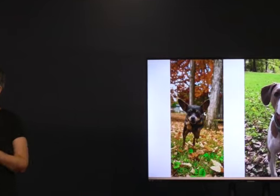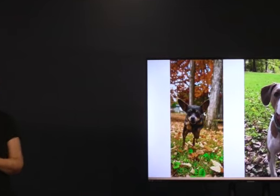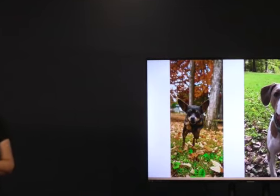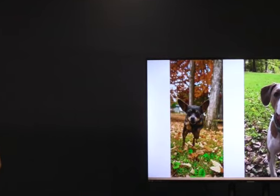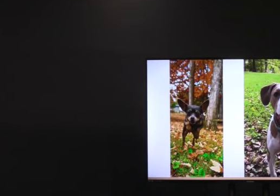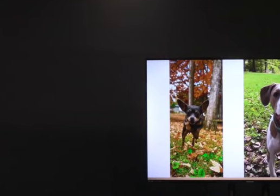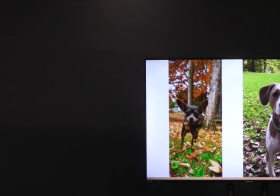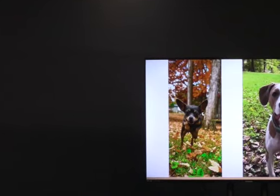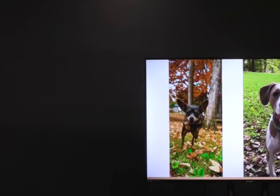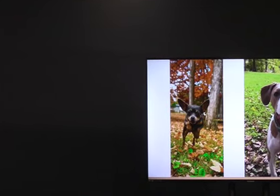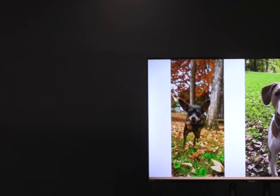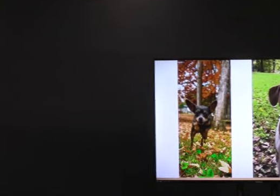So